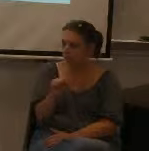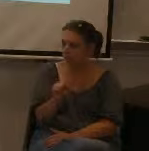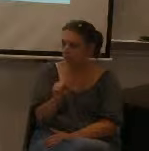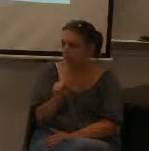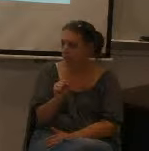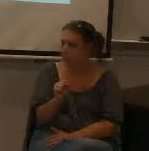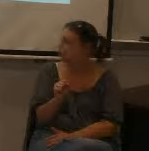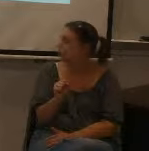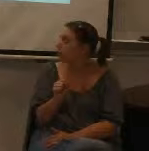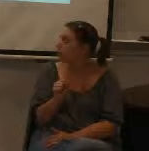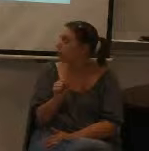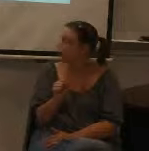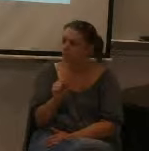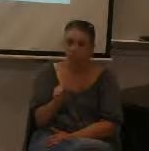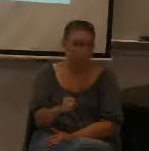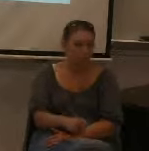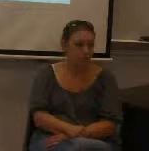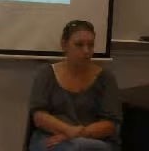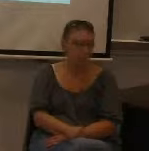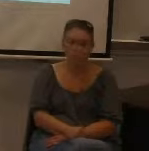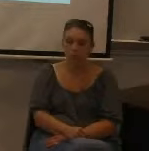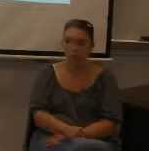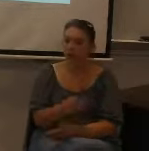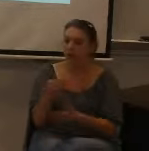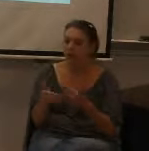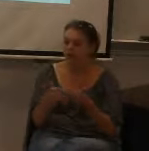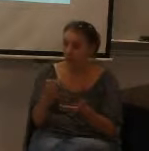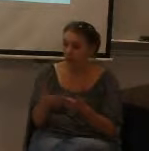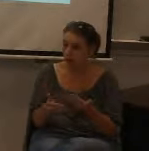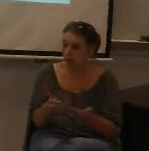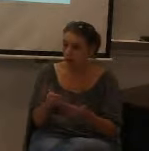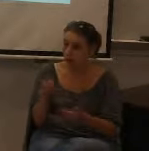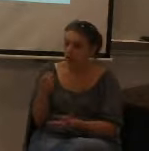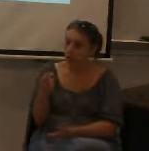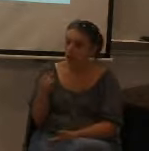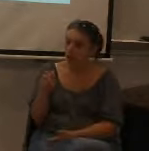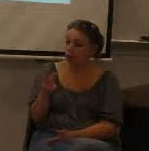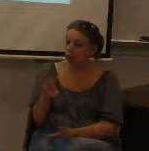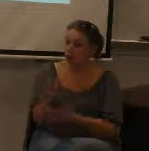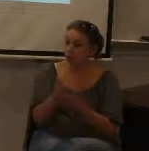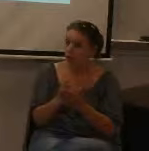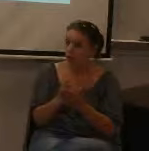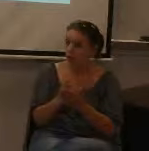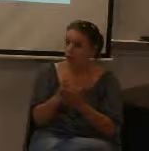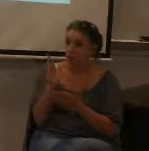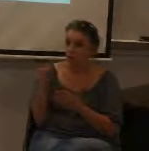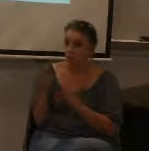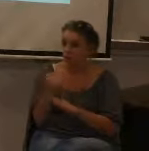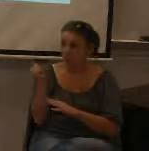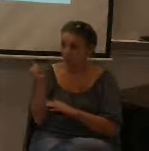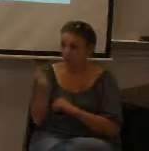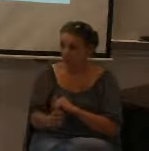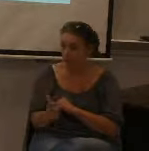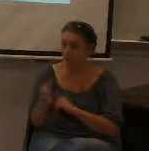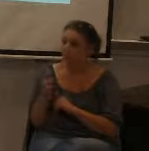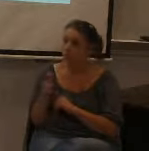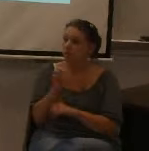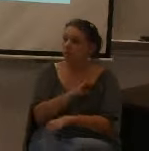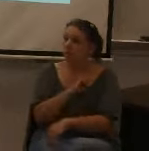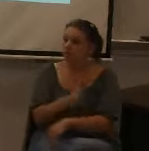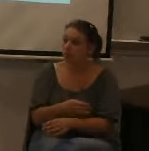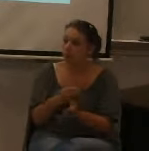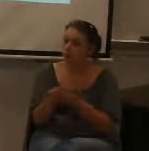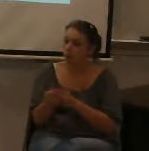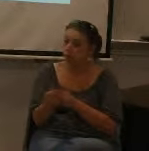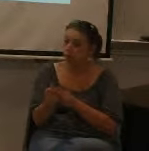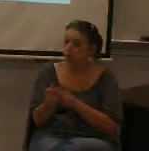effect is transmitted. Eventually, the shallower parts of it, they'll just deplete it all, or the energy